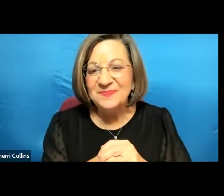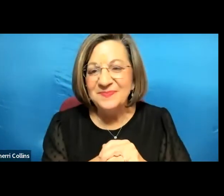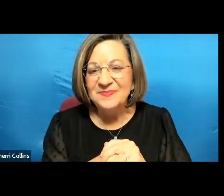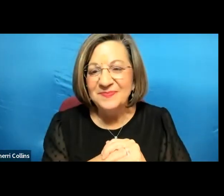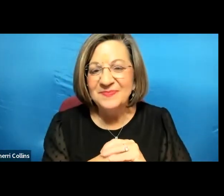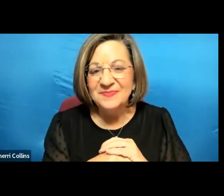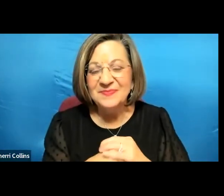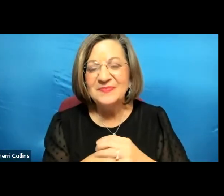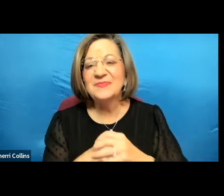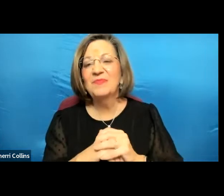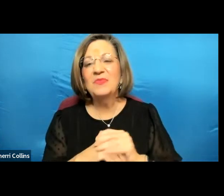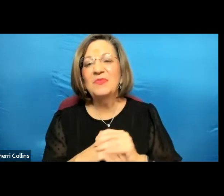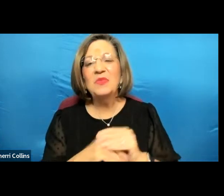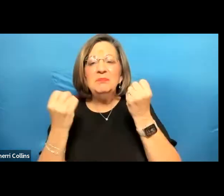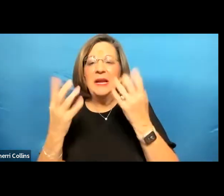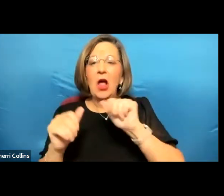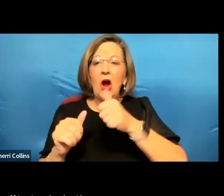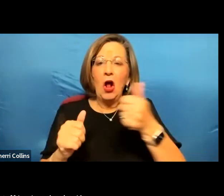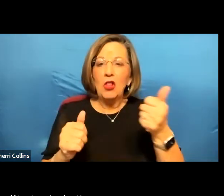very successful.